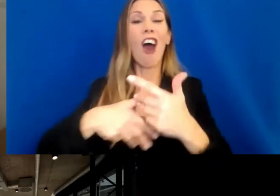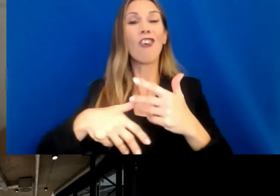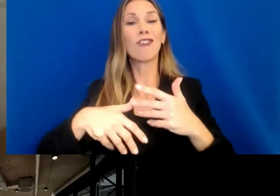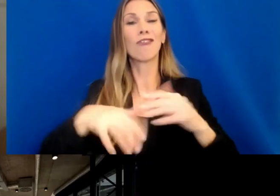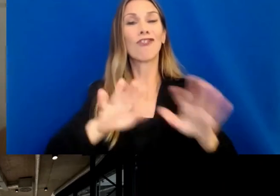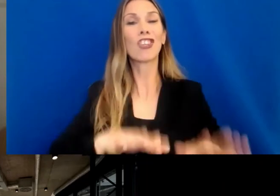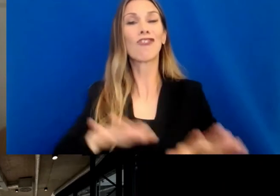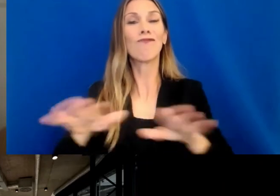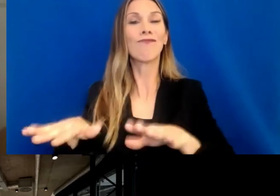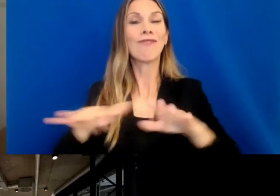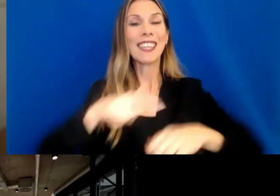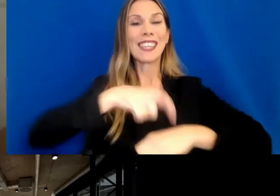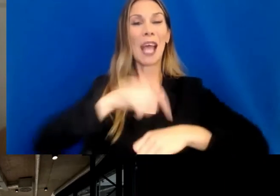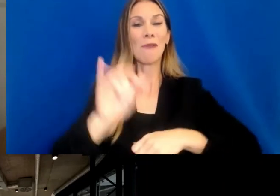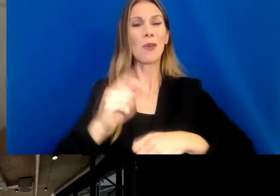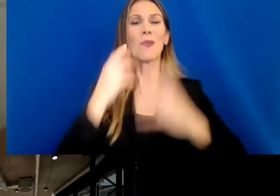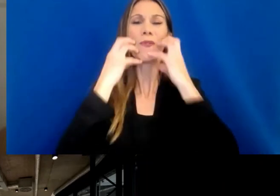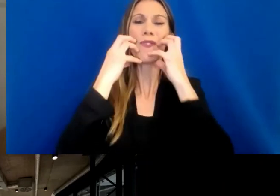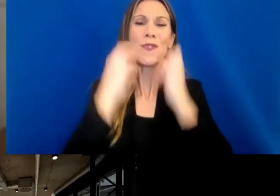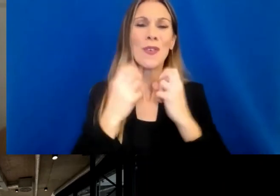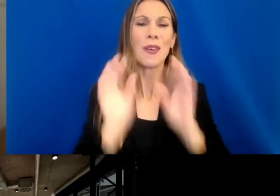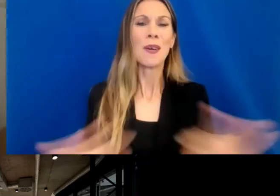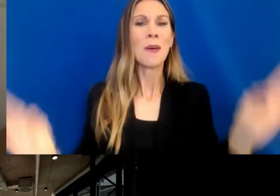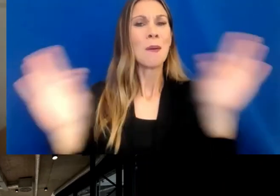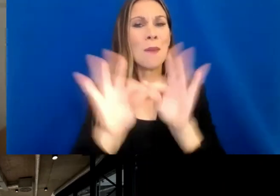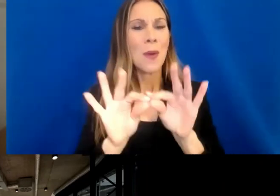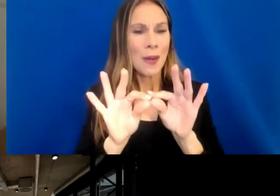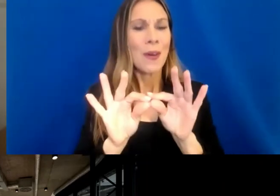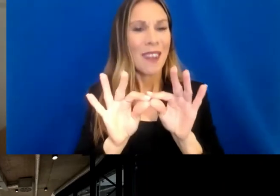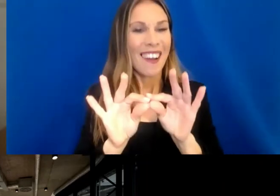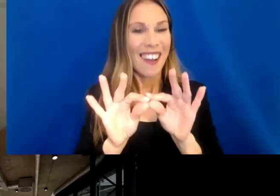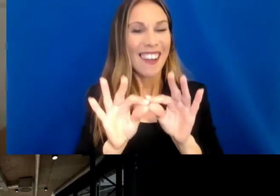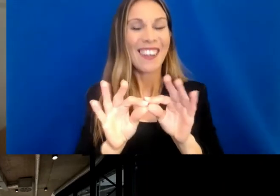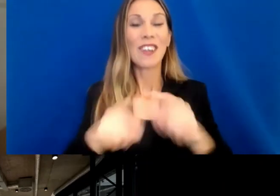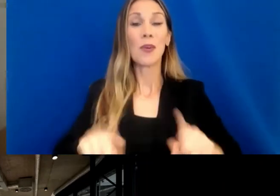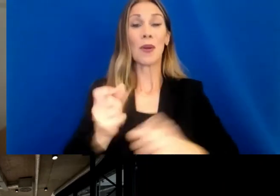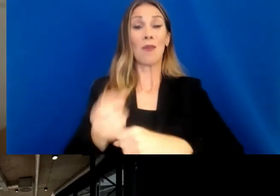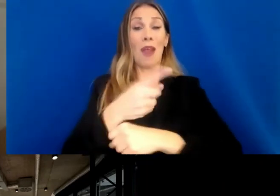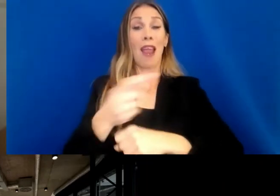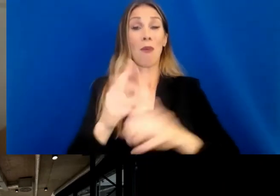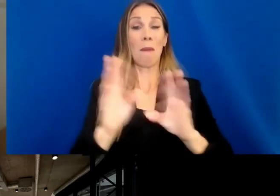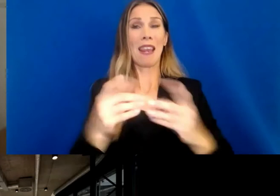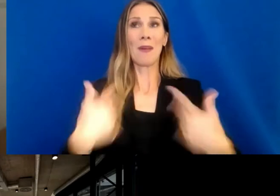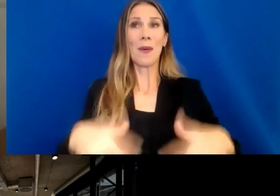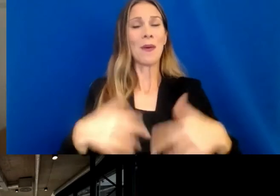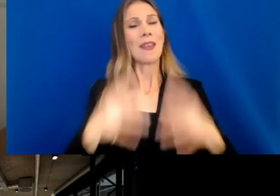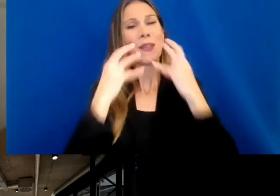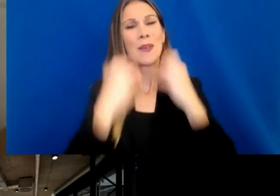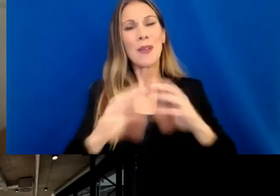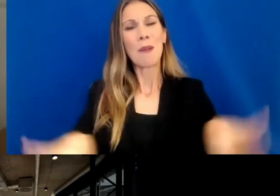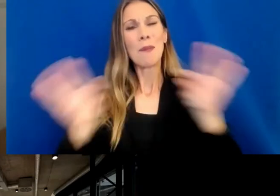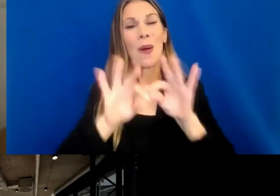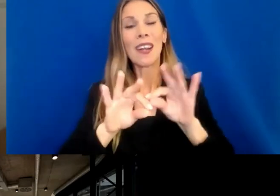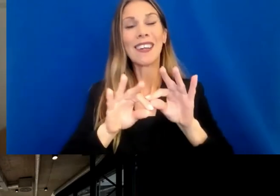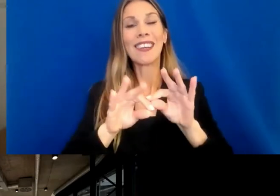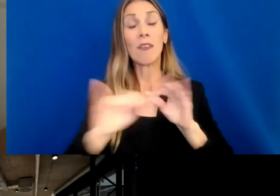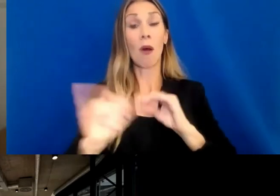both, that we value in annual meeting, as well as the, of course,